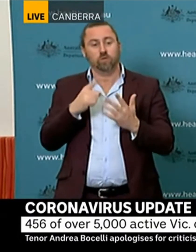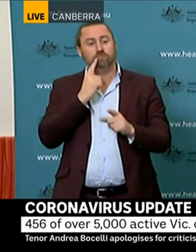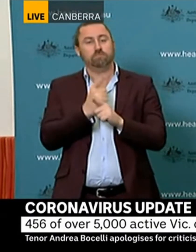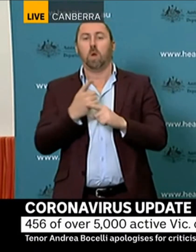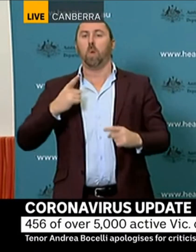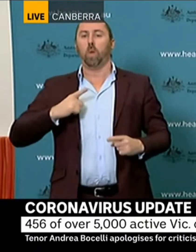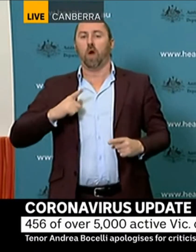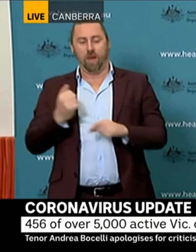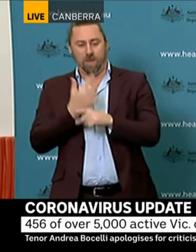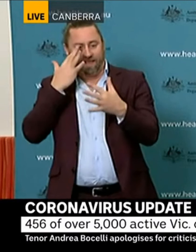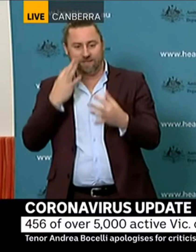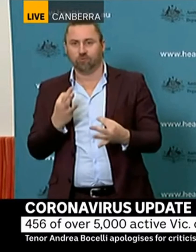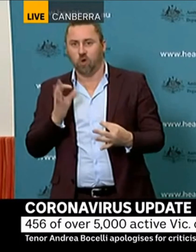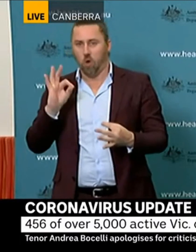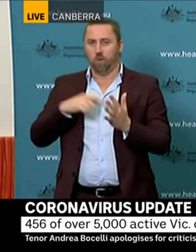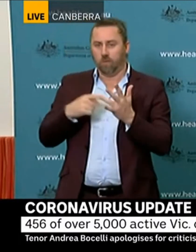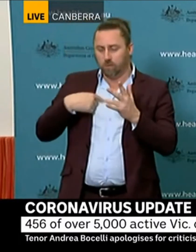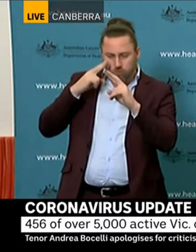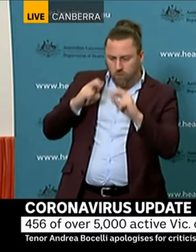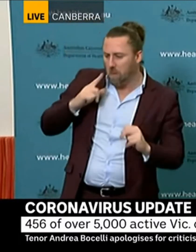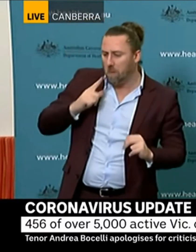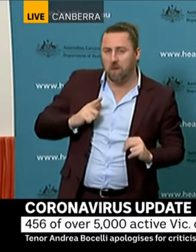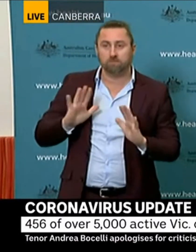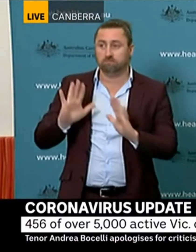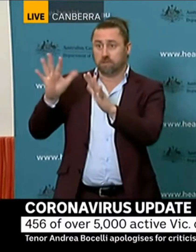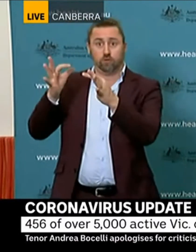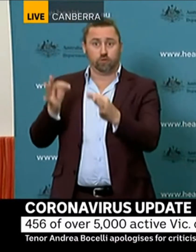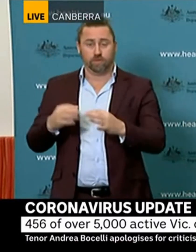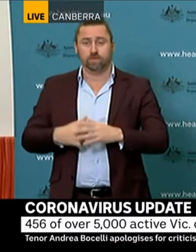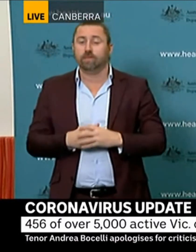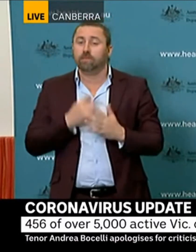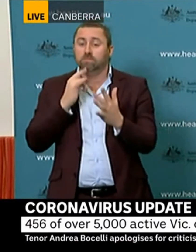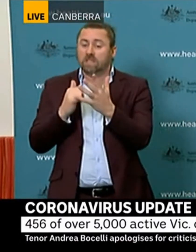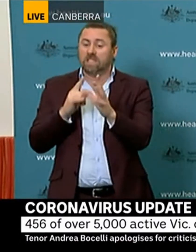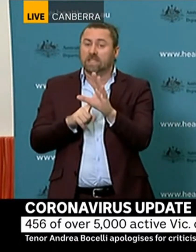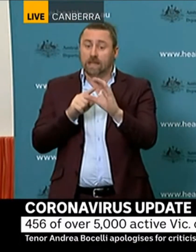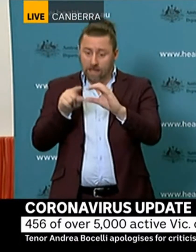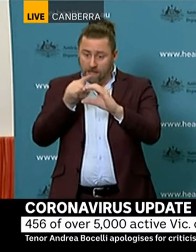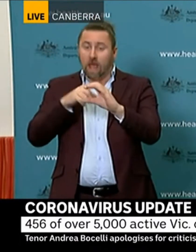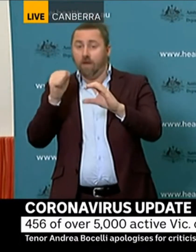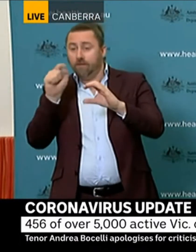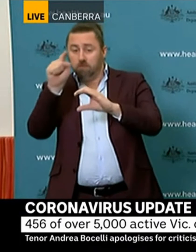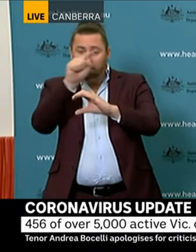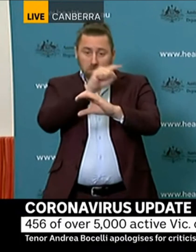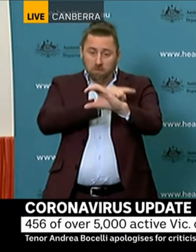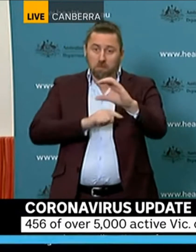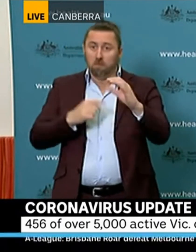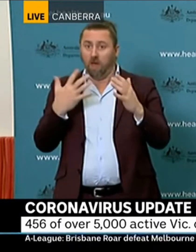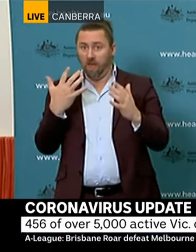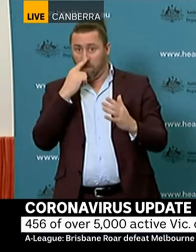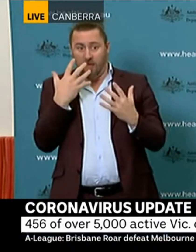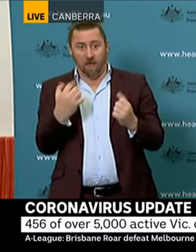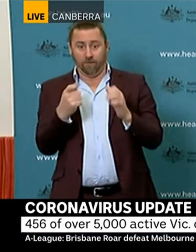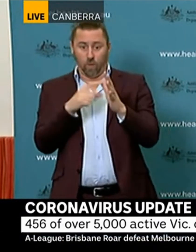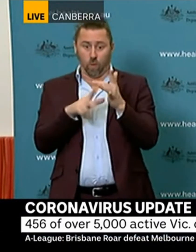decisions. And in terms of Sydney, certainly there are active cases in Sydney. They're